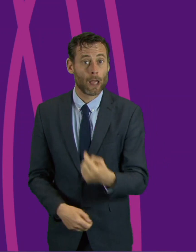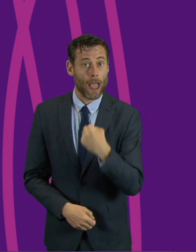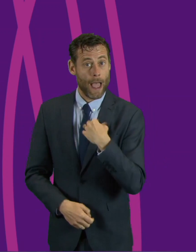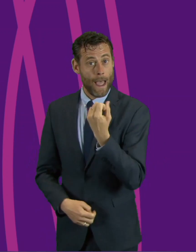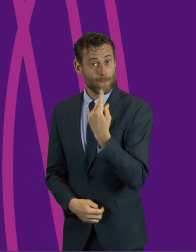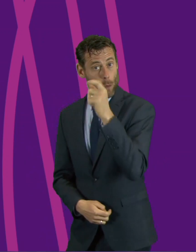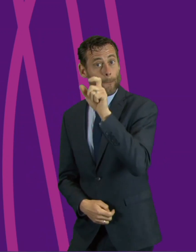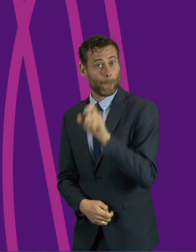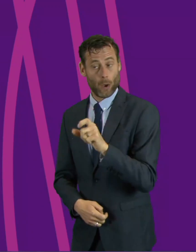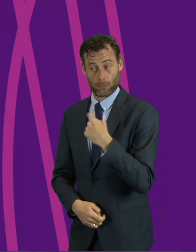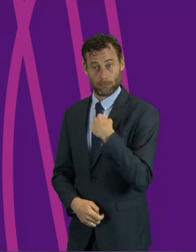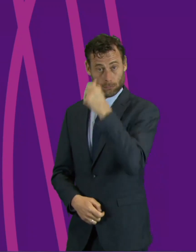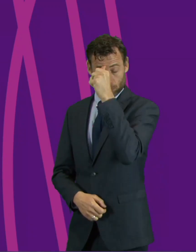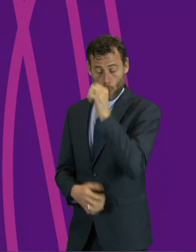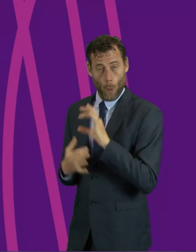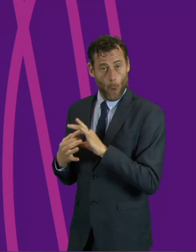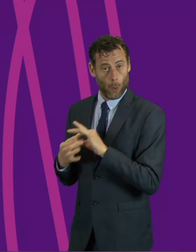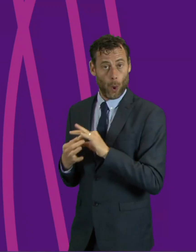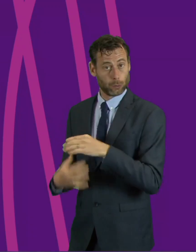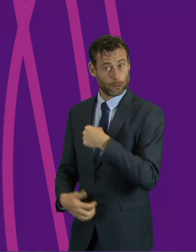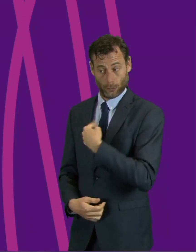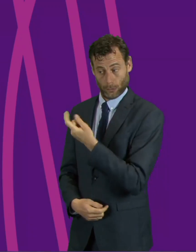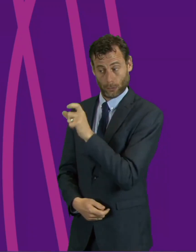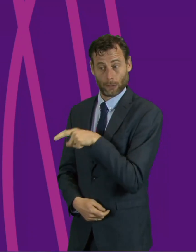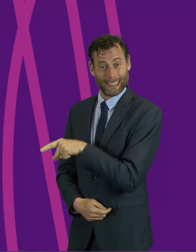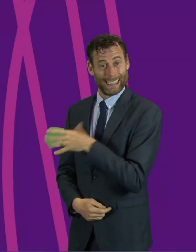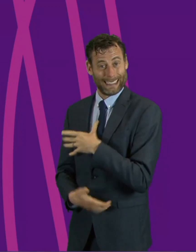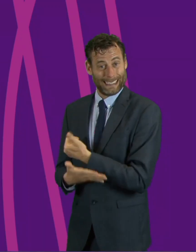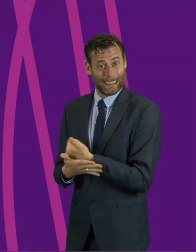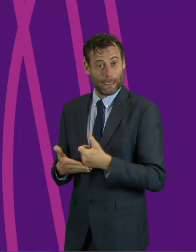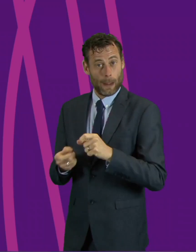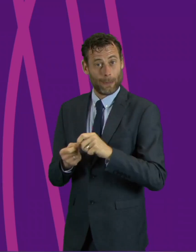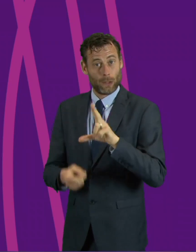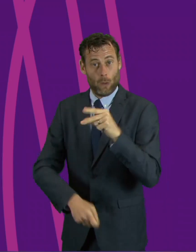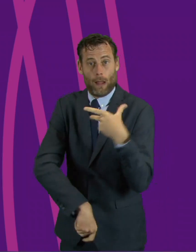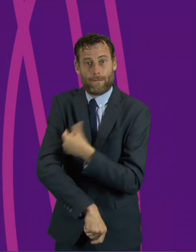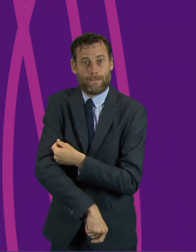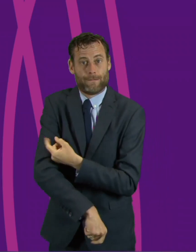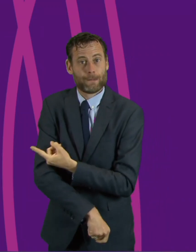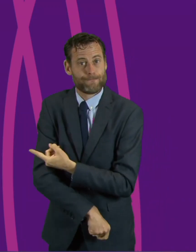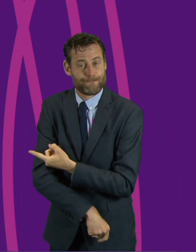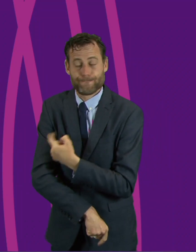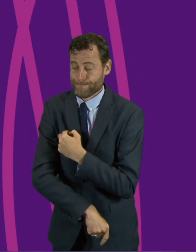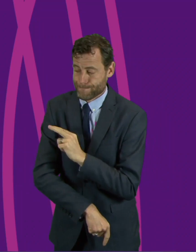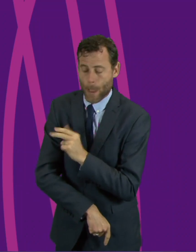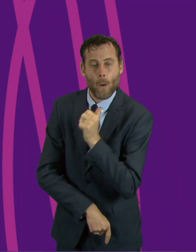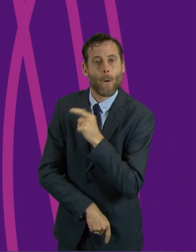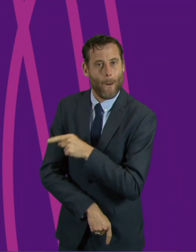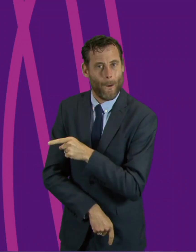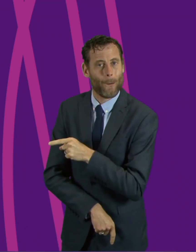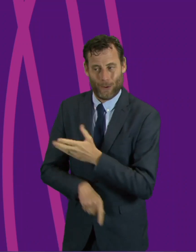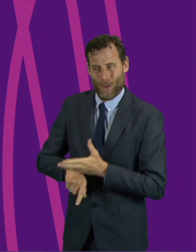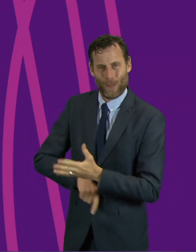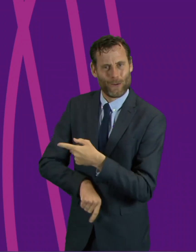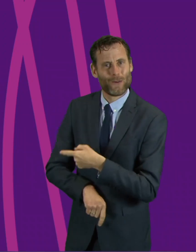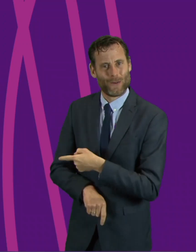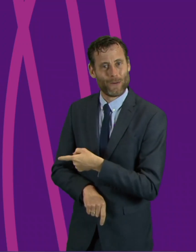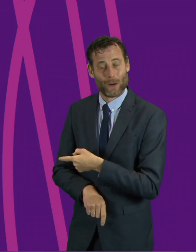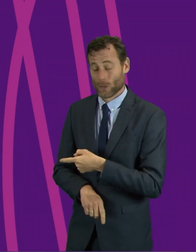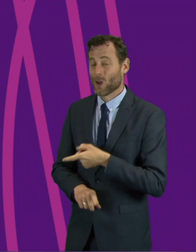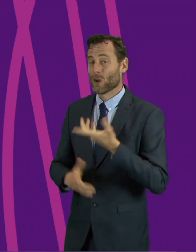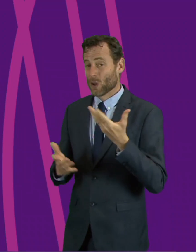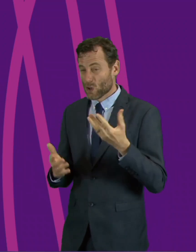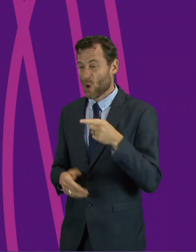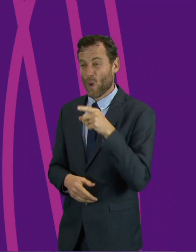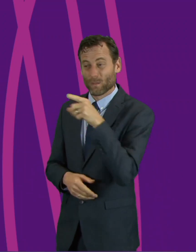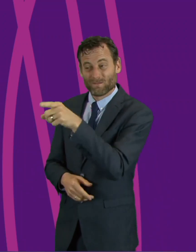to me how important that is, and that can be replicated across a whole range of different conditions and treatments. So that work to